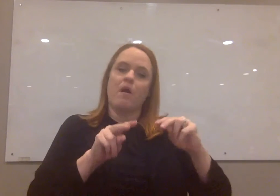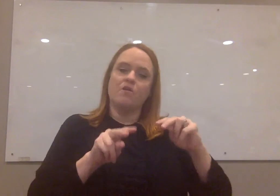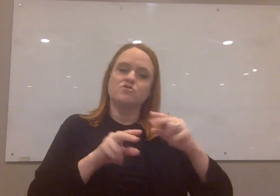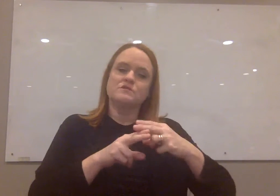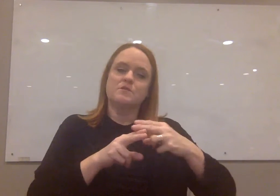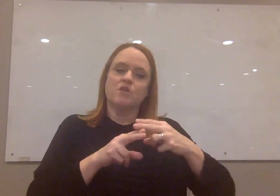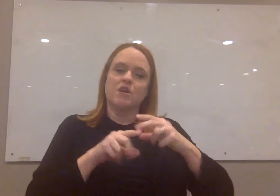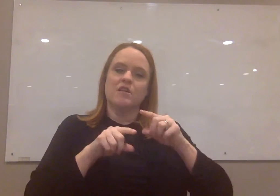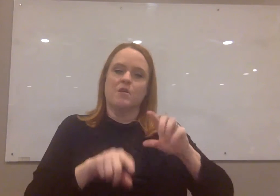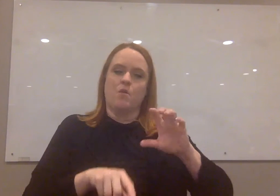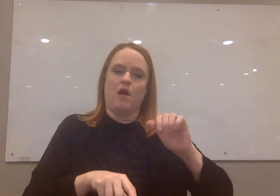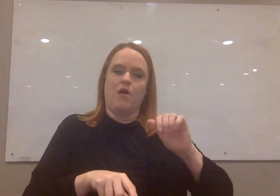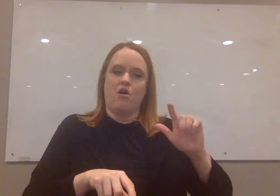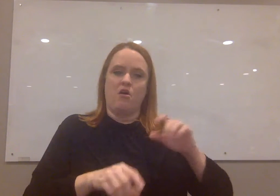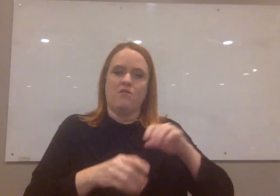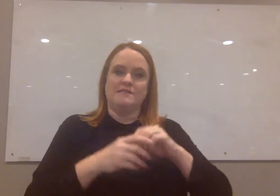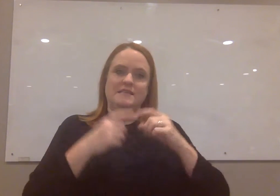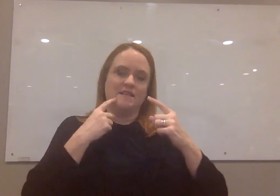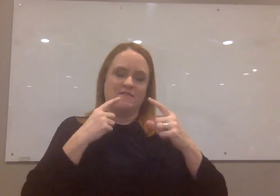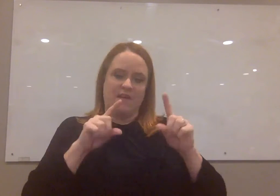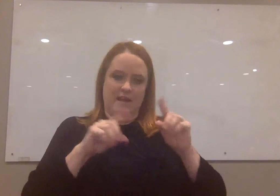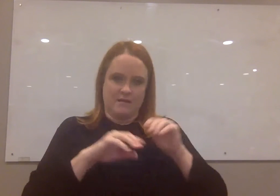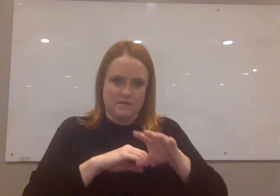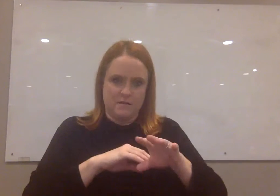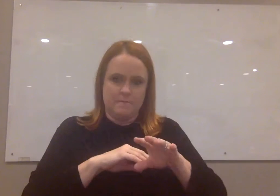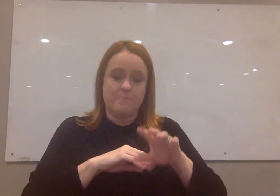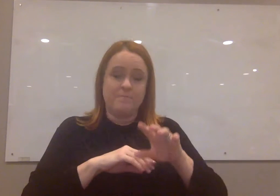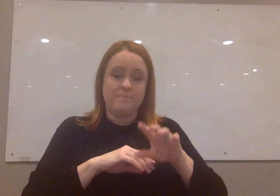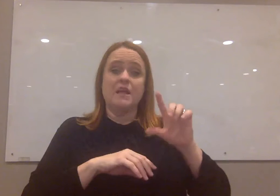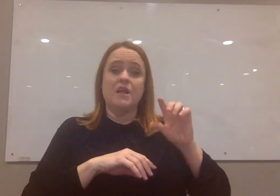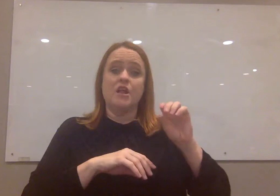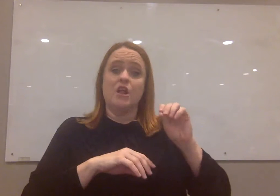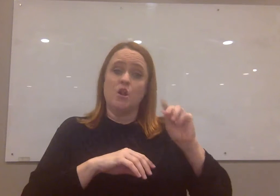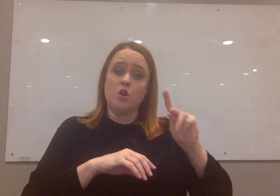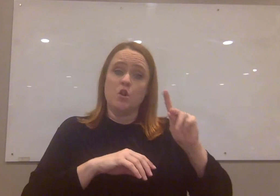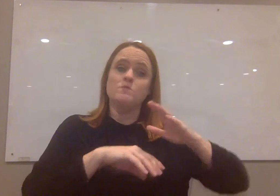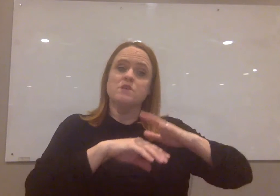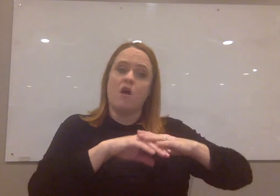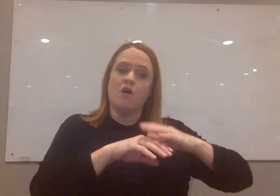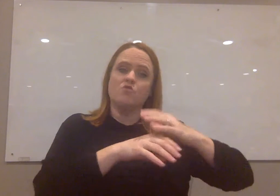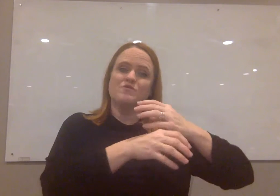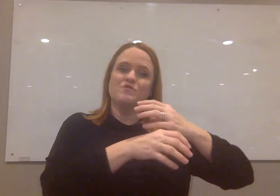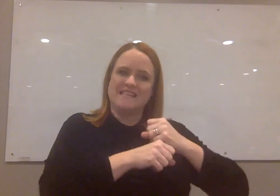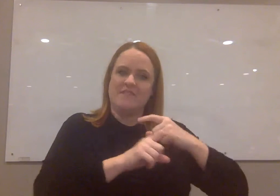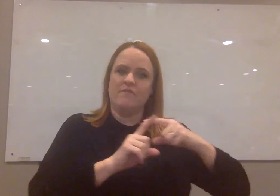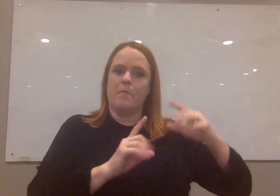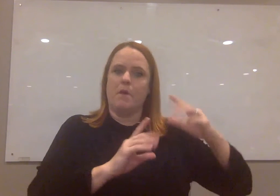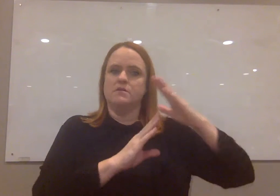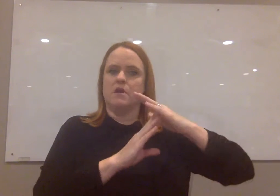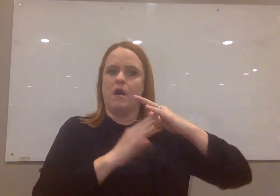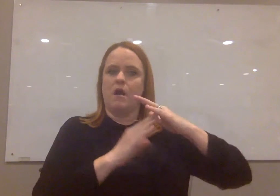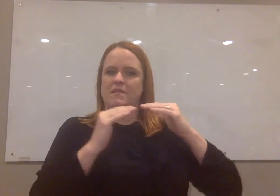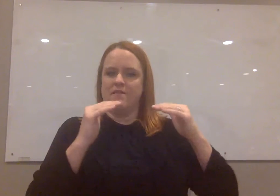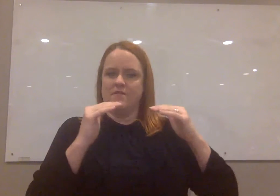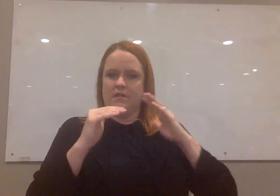underneath, it's looping on receive. But at the top level, it's going to catch that error, or that exit, I should